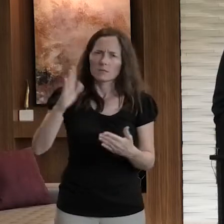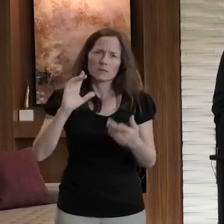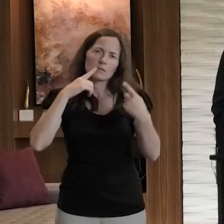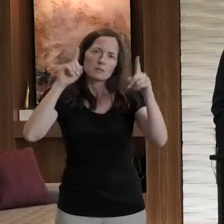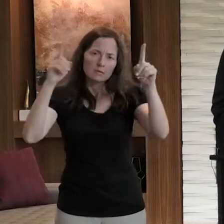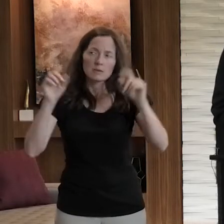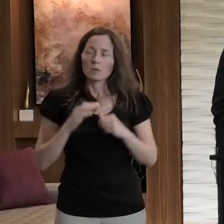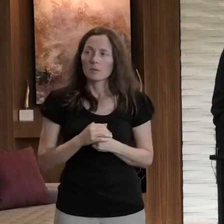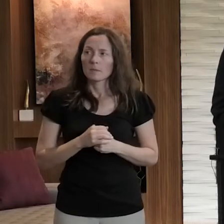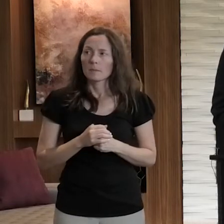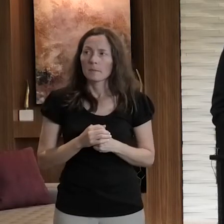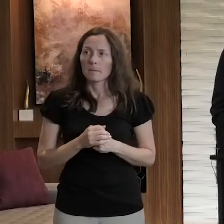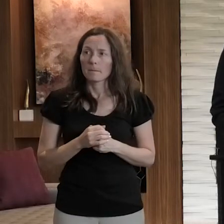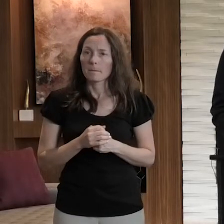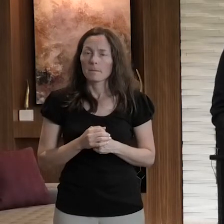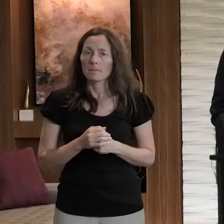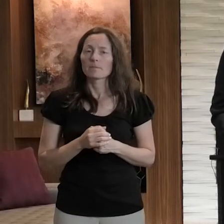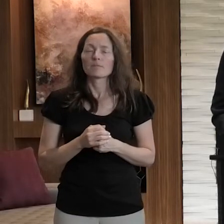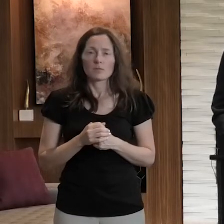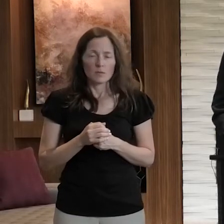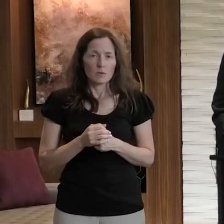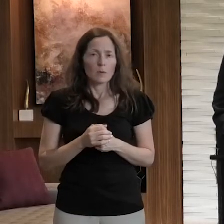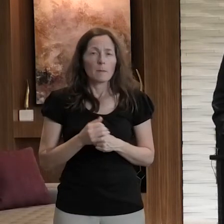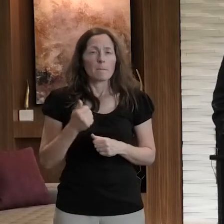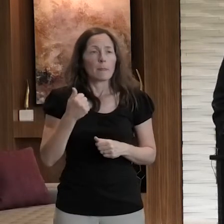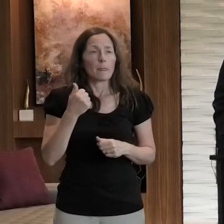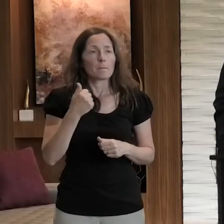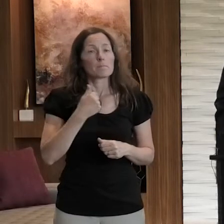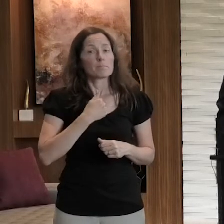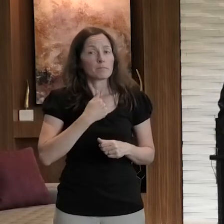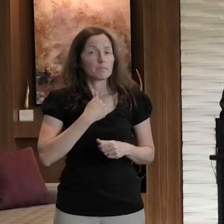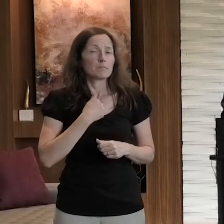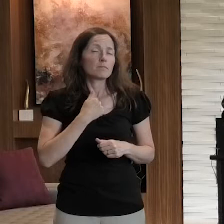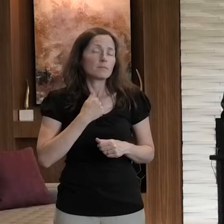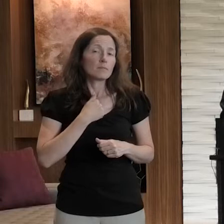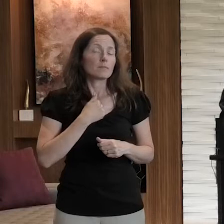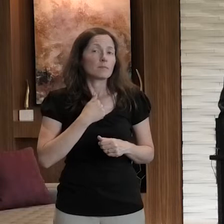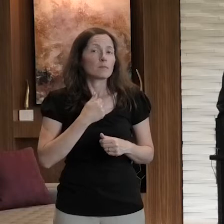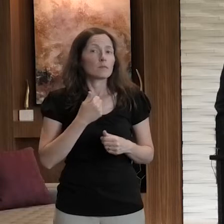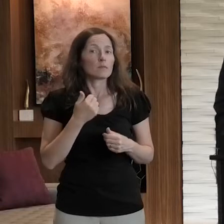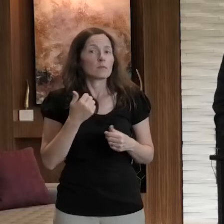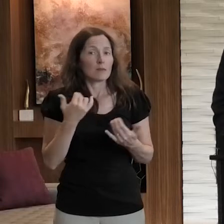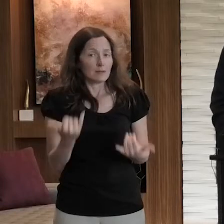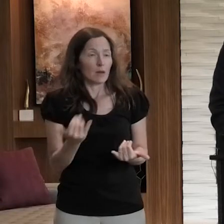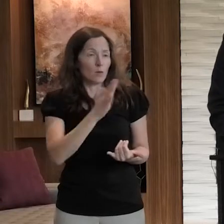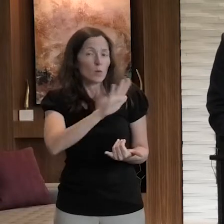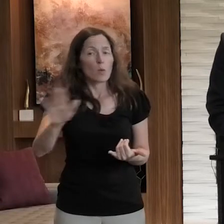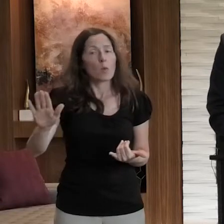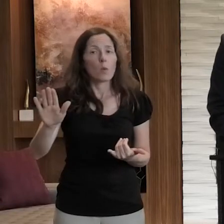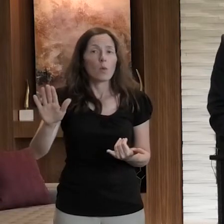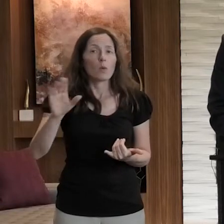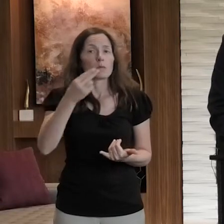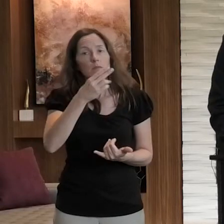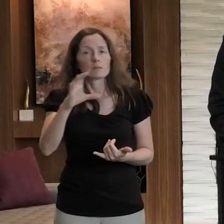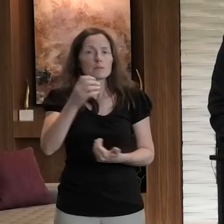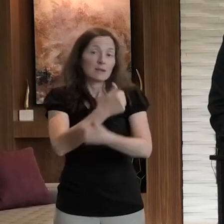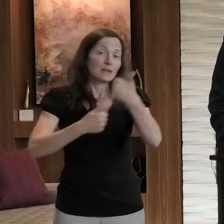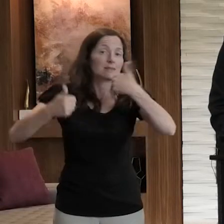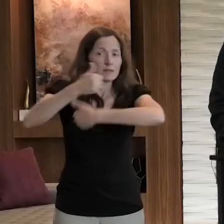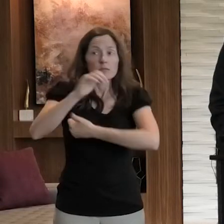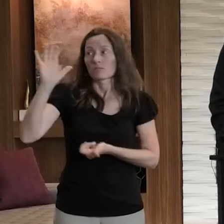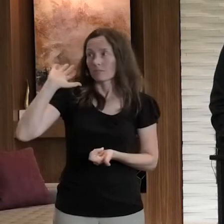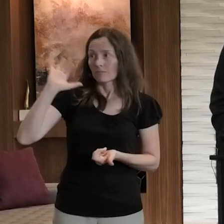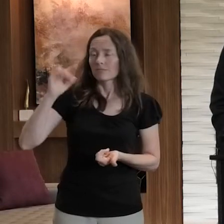not only as your county executive, formerly as your council member, before